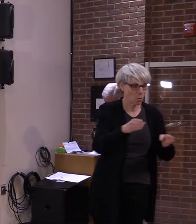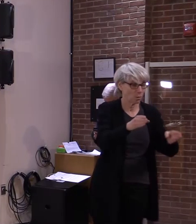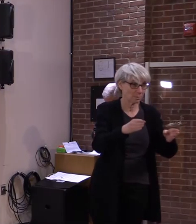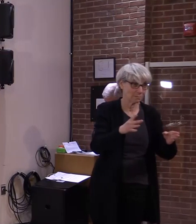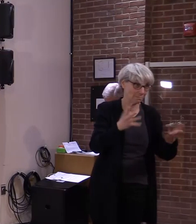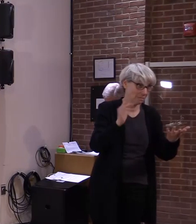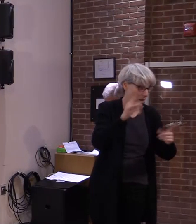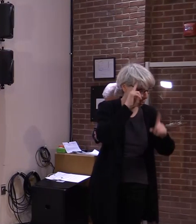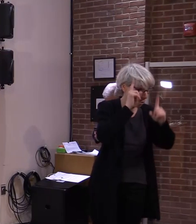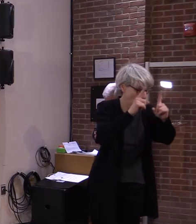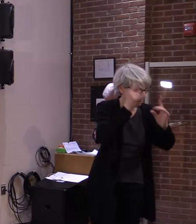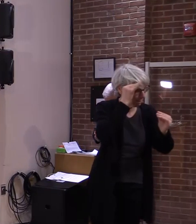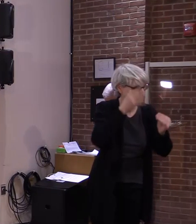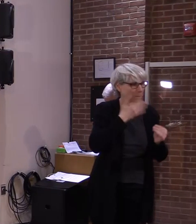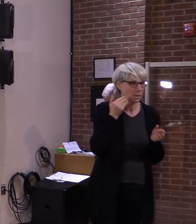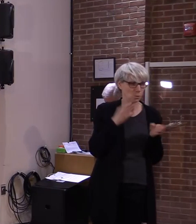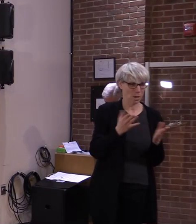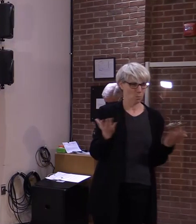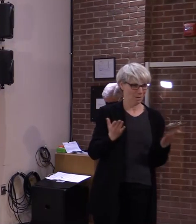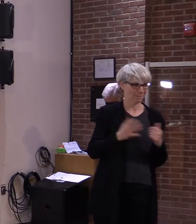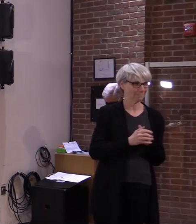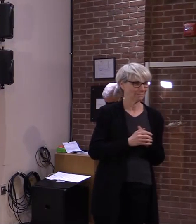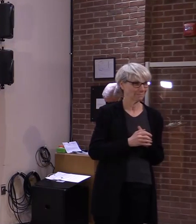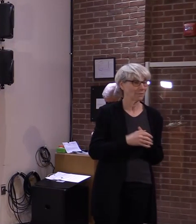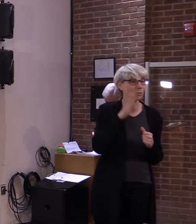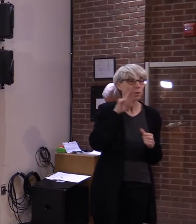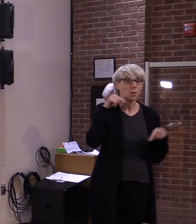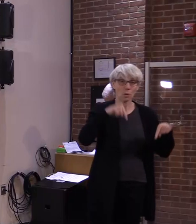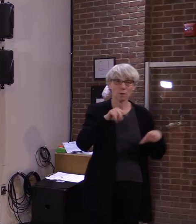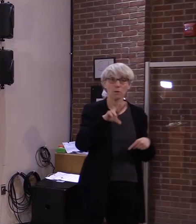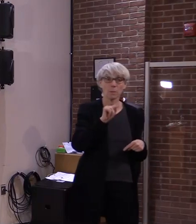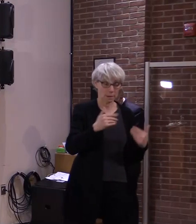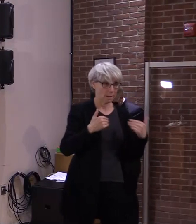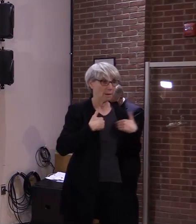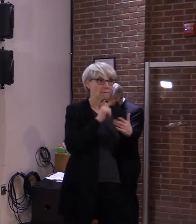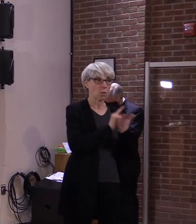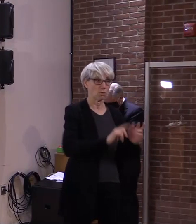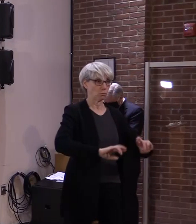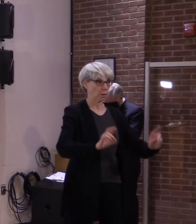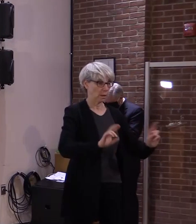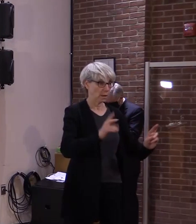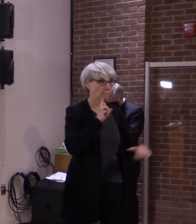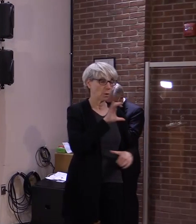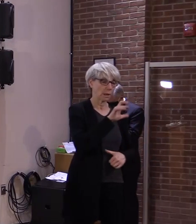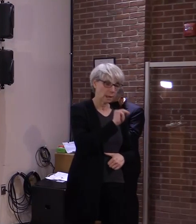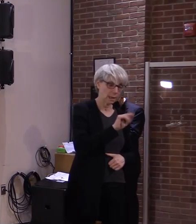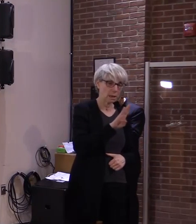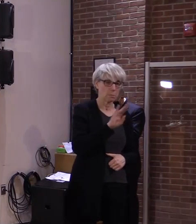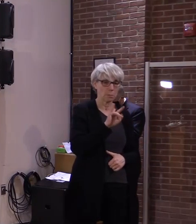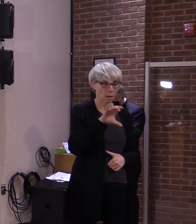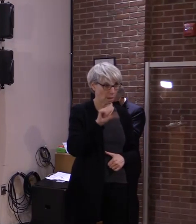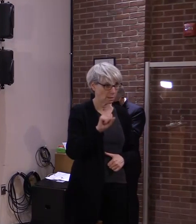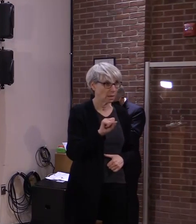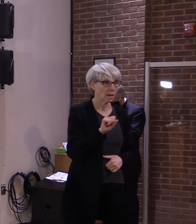I still see we have a container law here, and a bottle bill, and I still